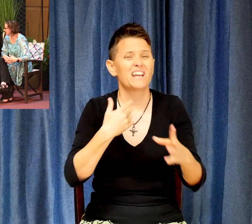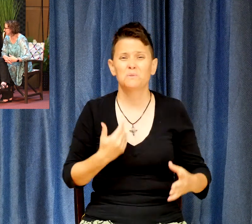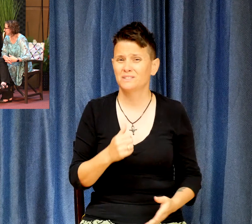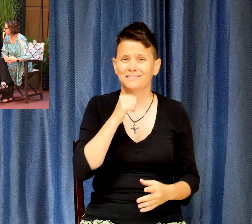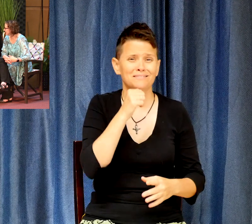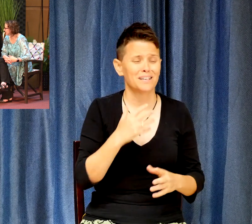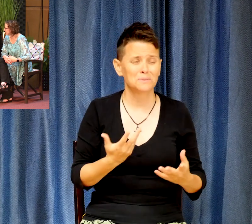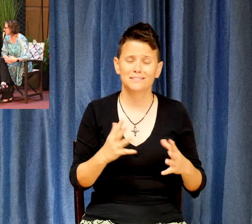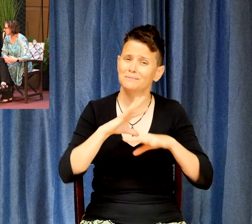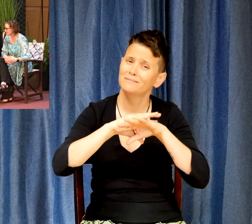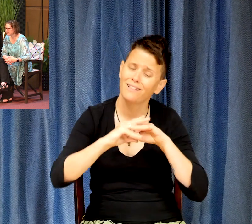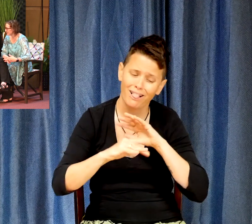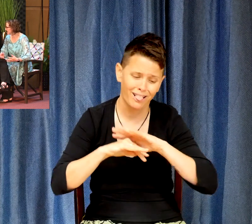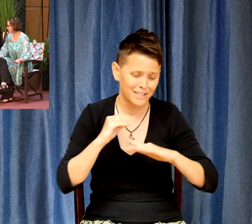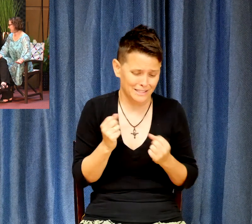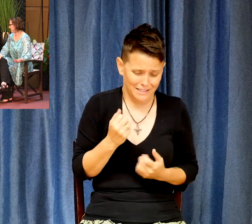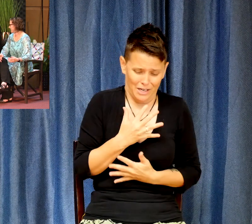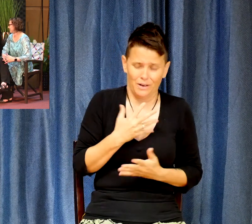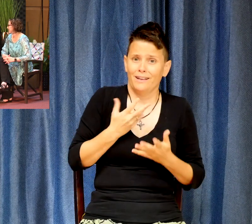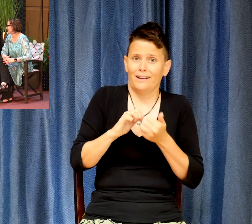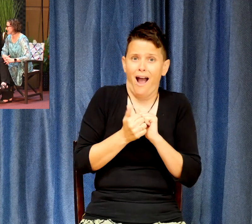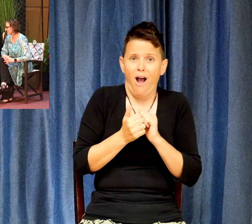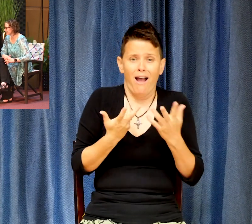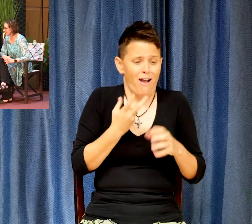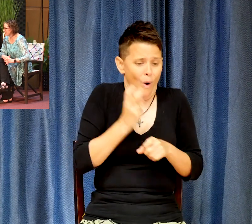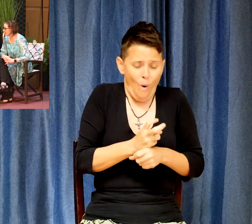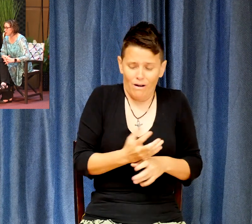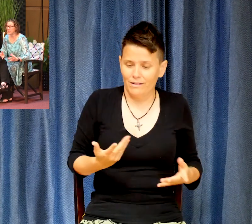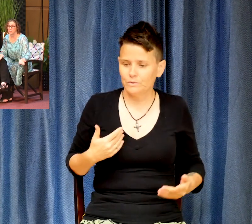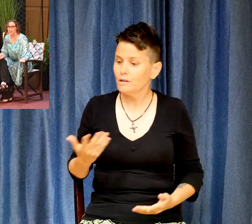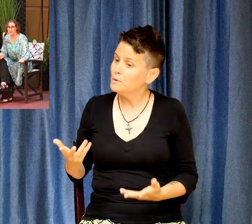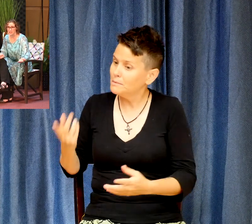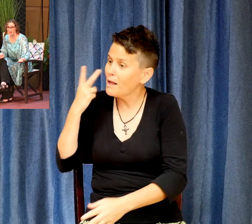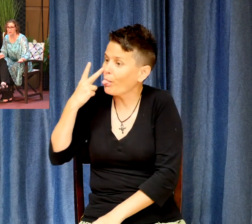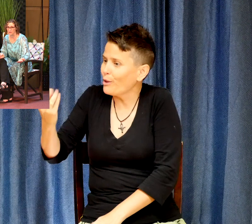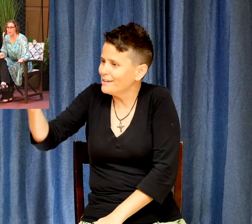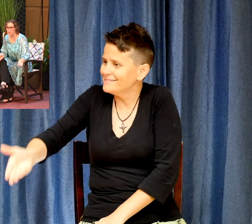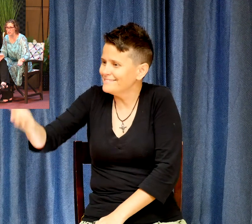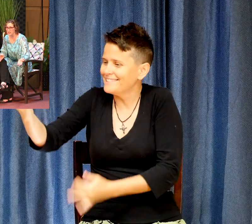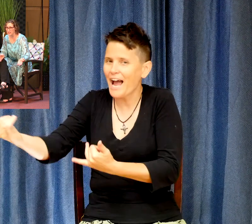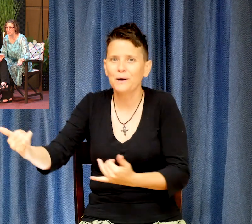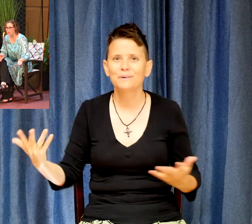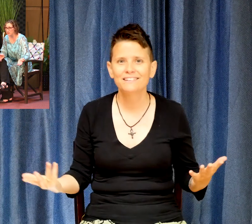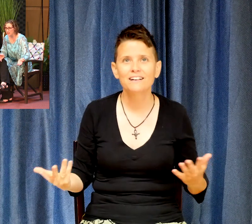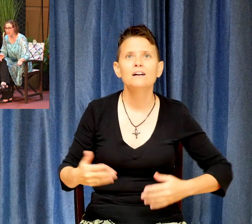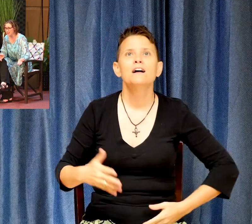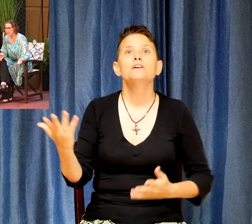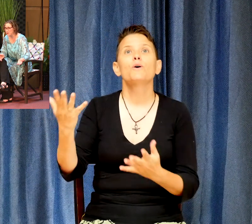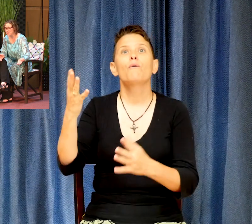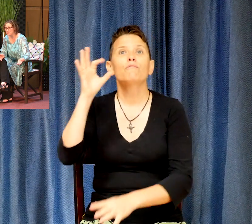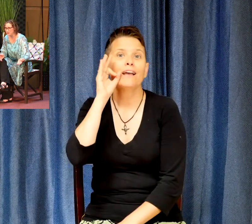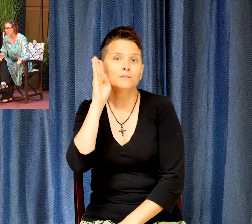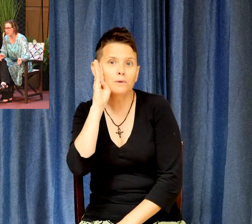and really uncomfortable. Yeah, but look at you now. It's amazing. And I apologize. So Facebook wasn't letting me know that I